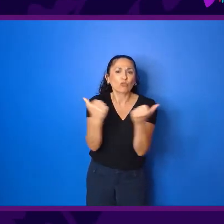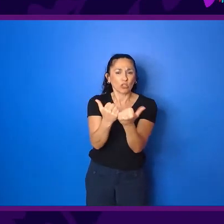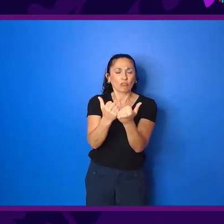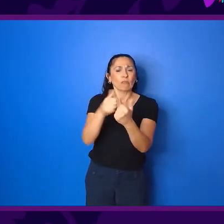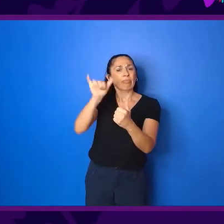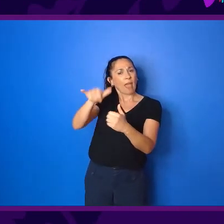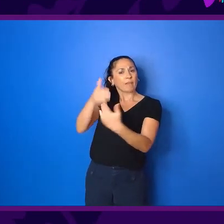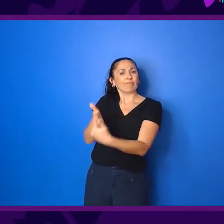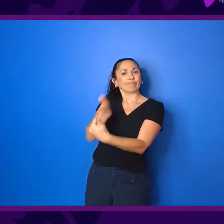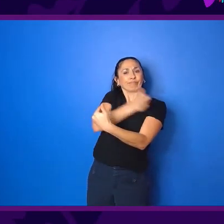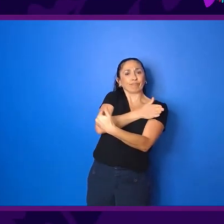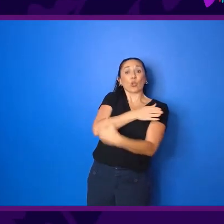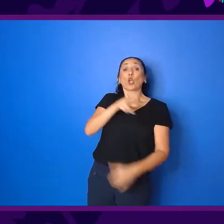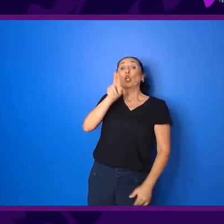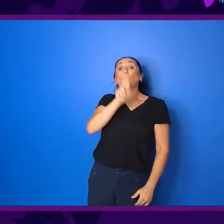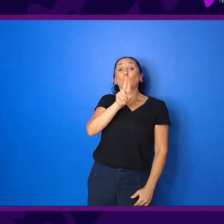the